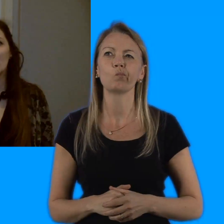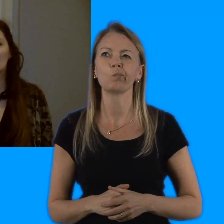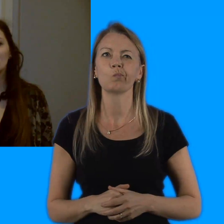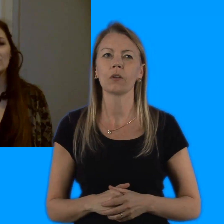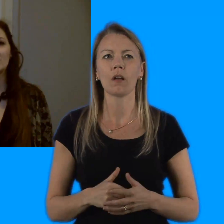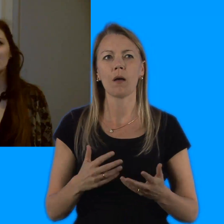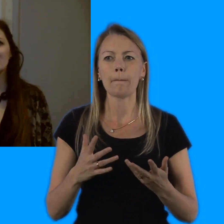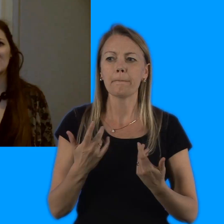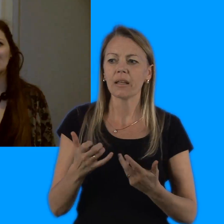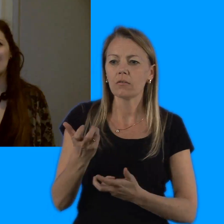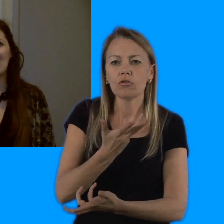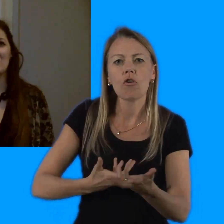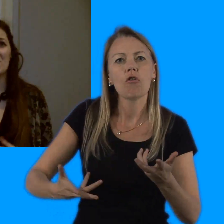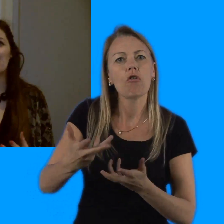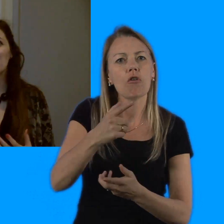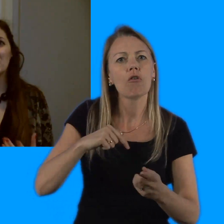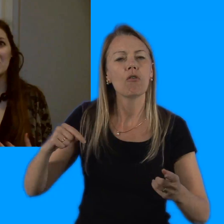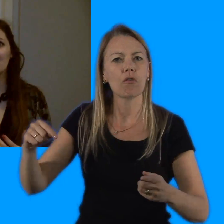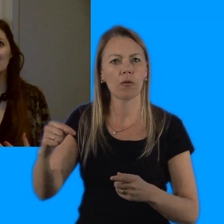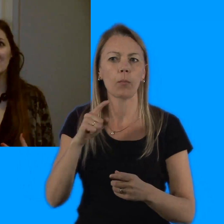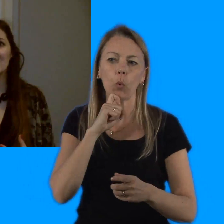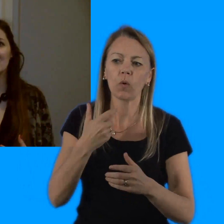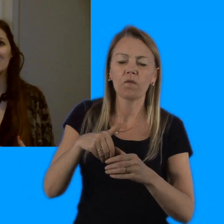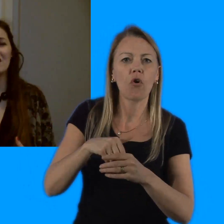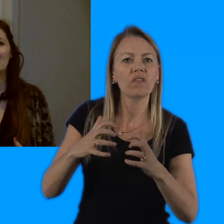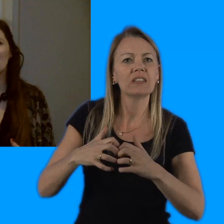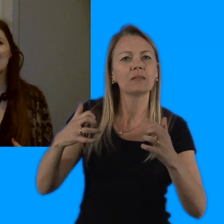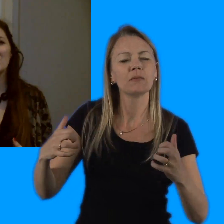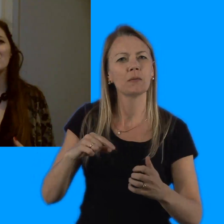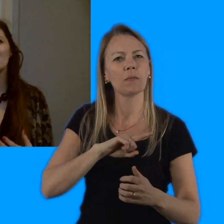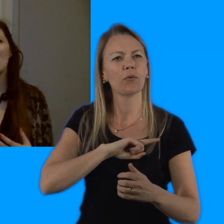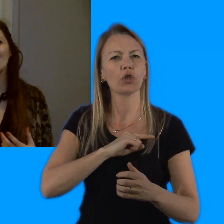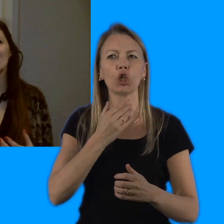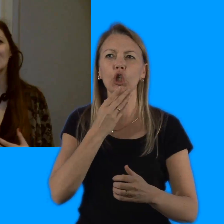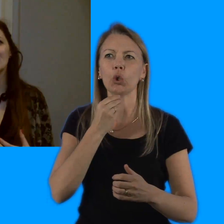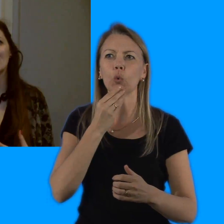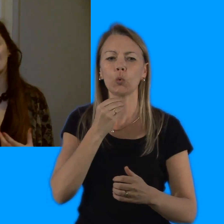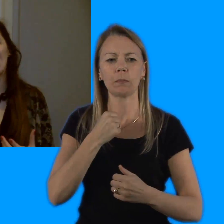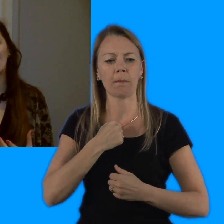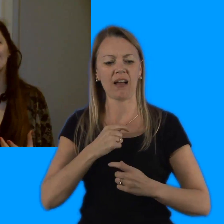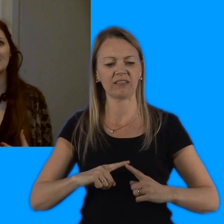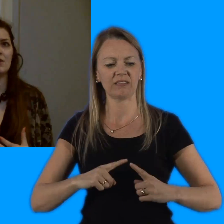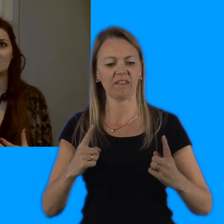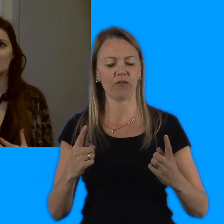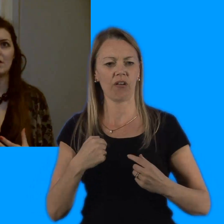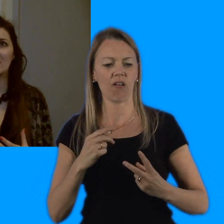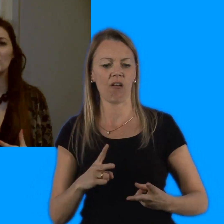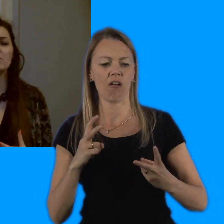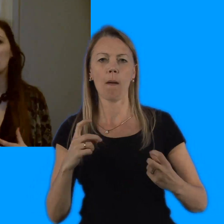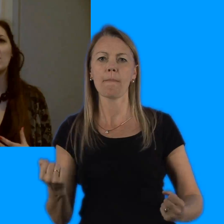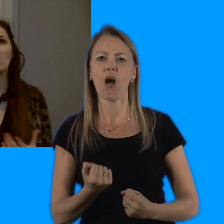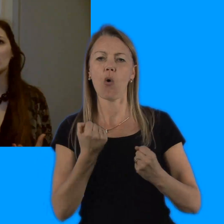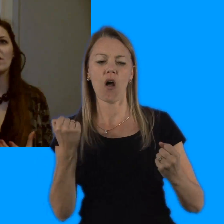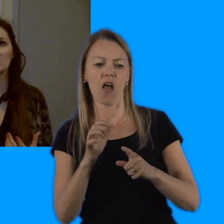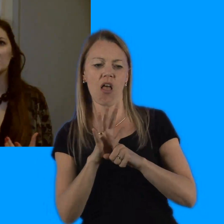Um, from some of the discussions that I've had with other people that work with sectarianism, it's because people use whatever differences that they have to kind of